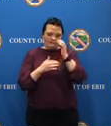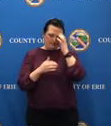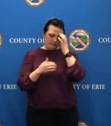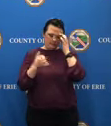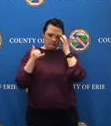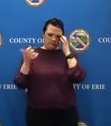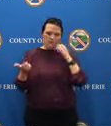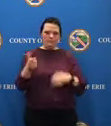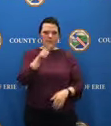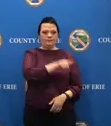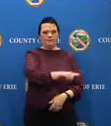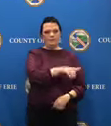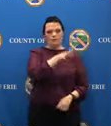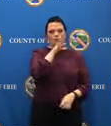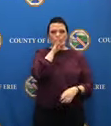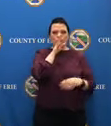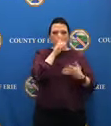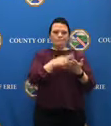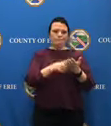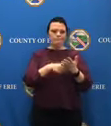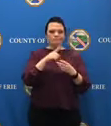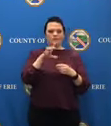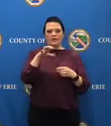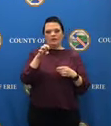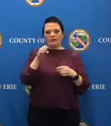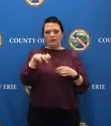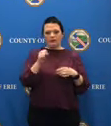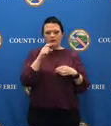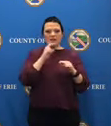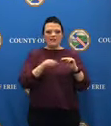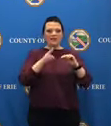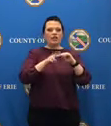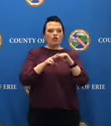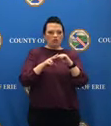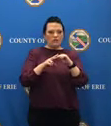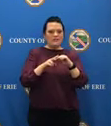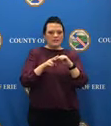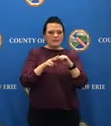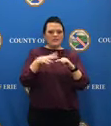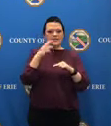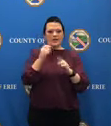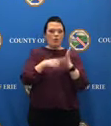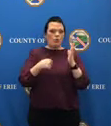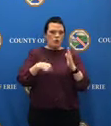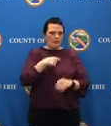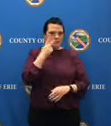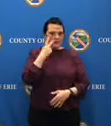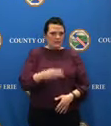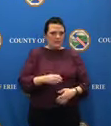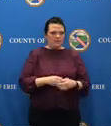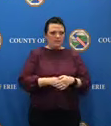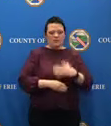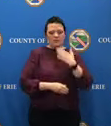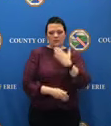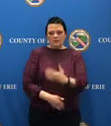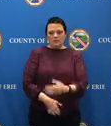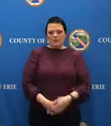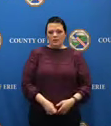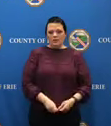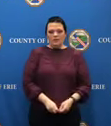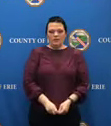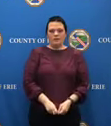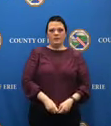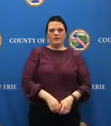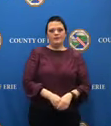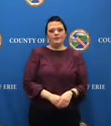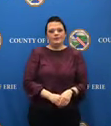over to Dr. Burstein to talk about cases. There has been an increase and what we're seeing. Doctor? Thank you.